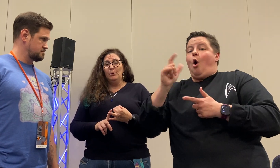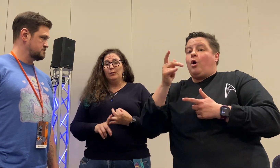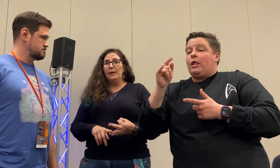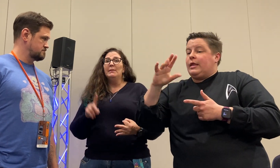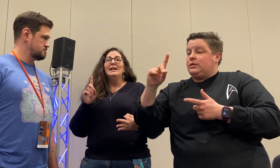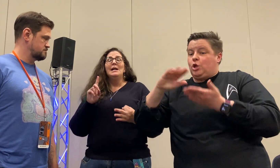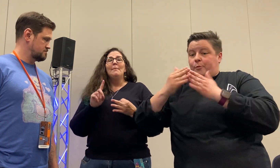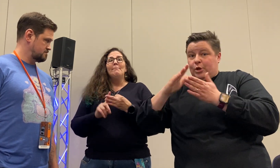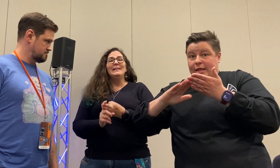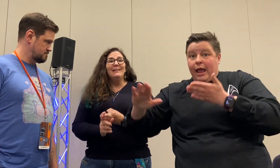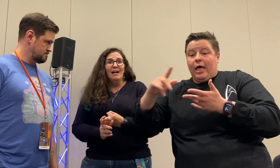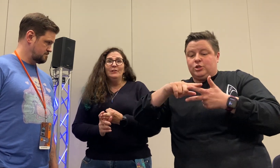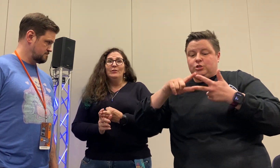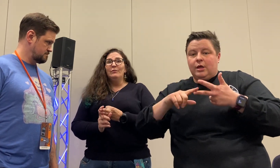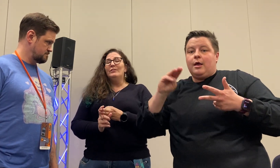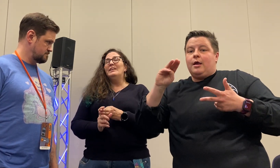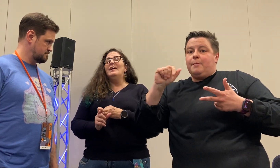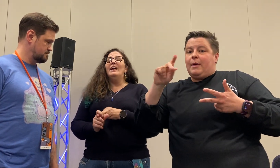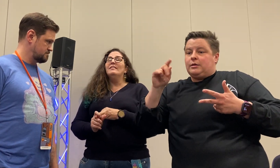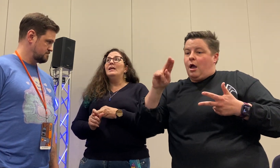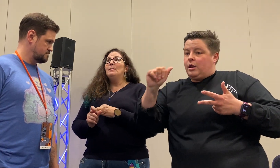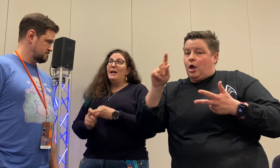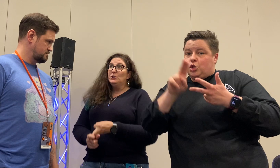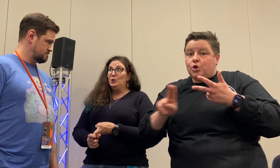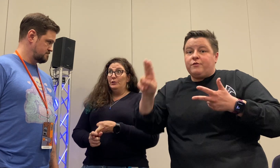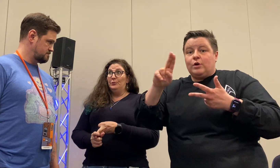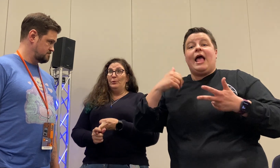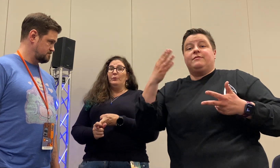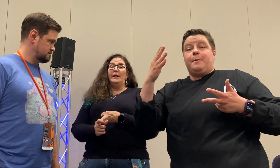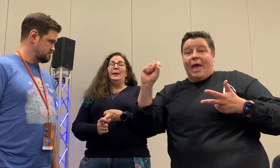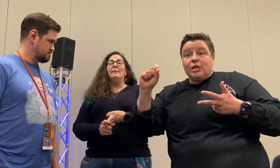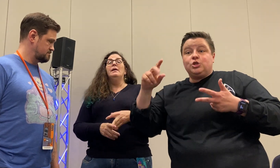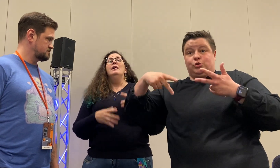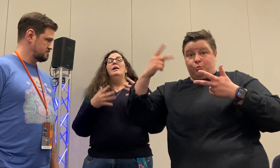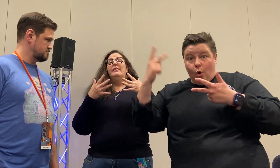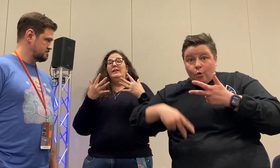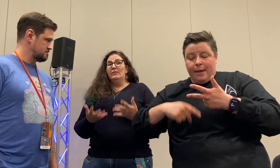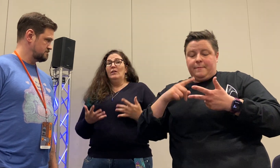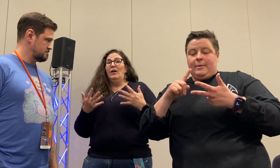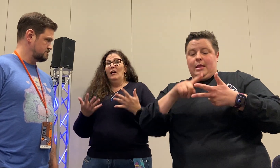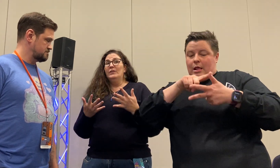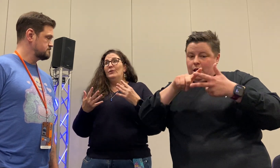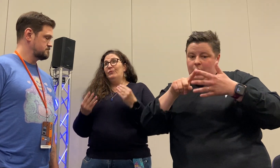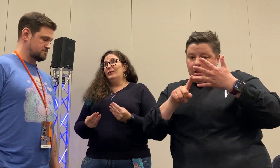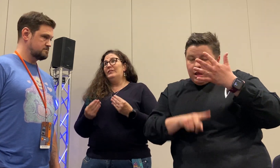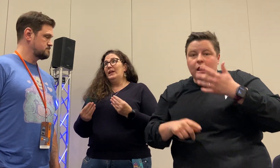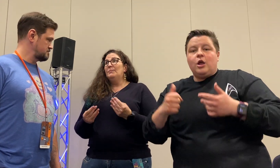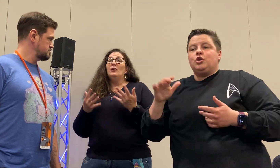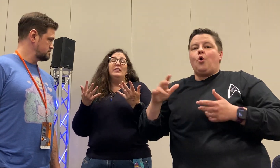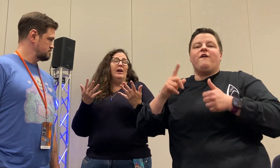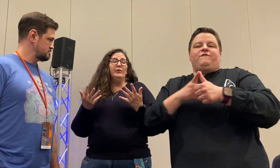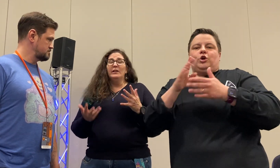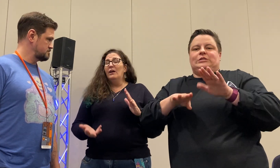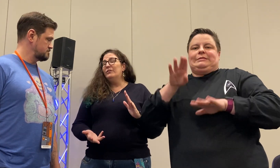program. Madonna University has a bachelor's program. These are all your first steps. You can also